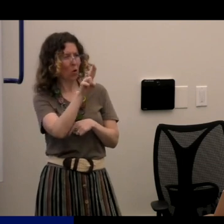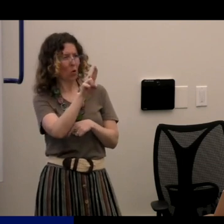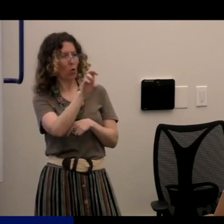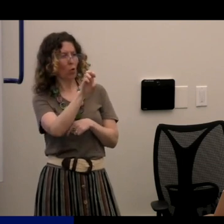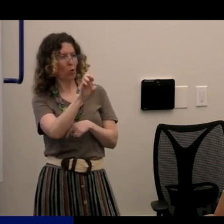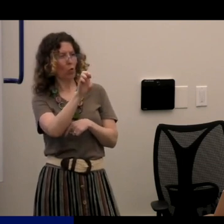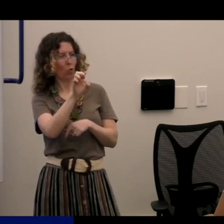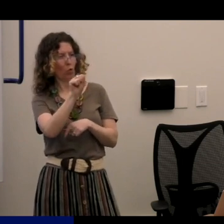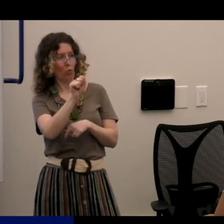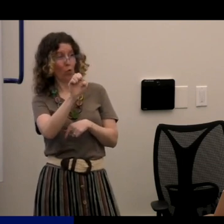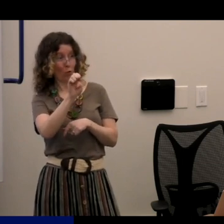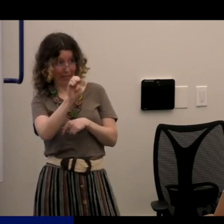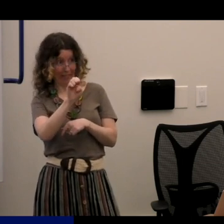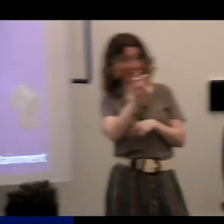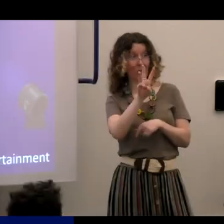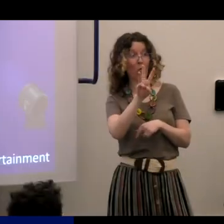you've seen